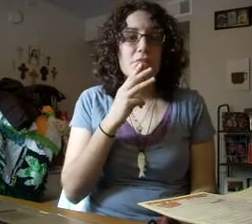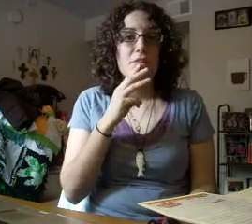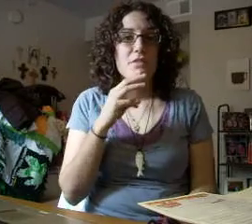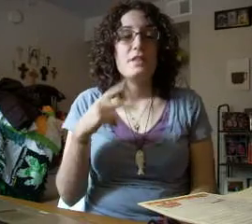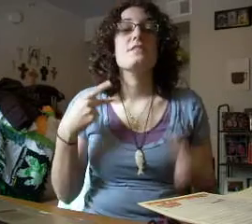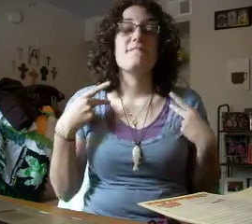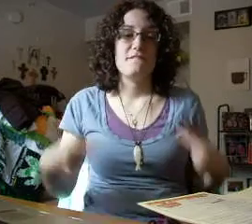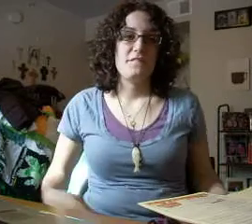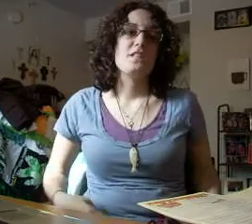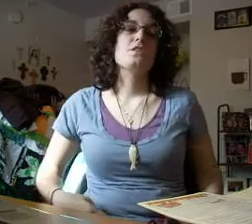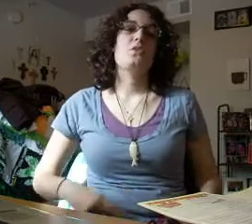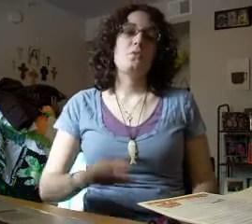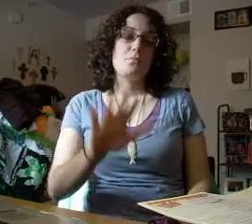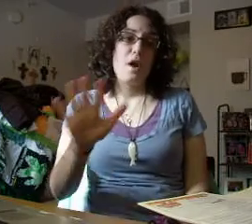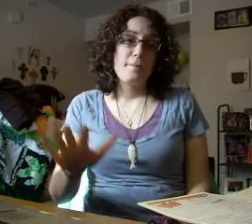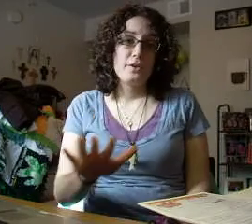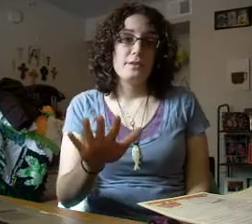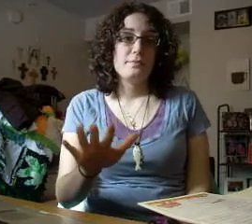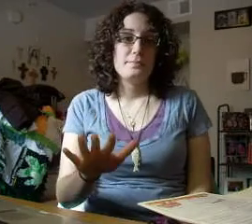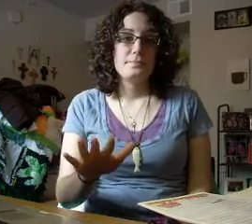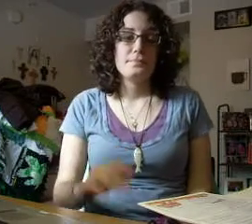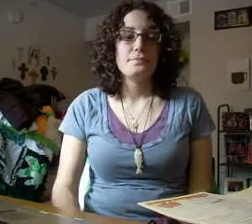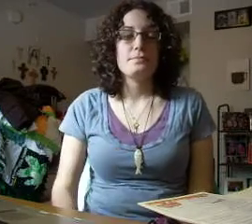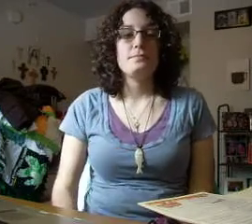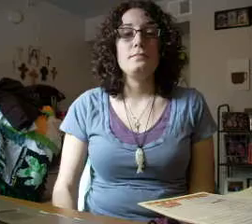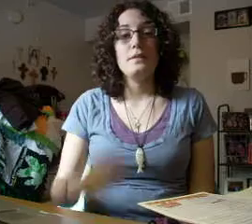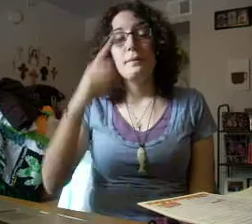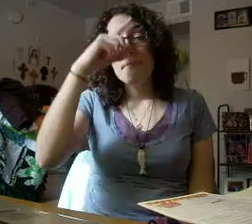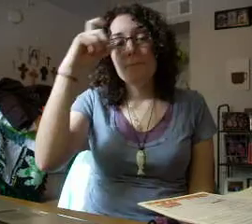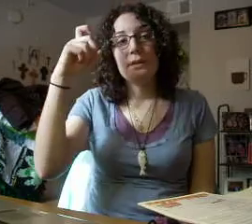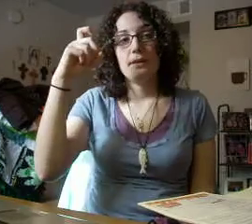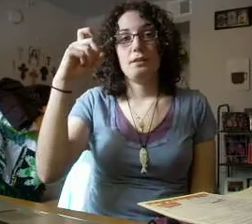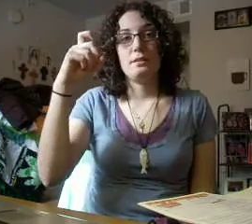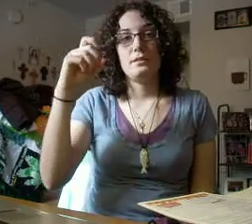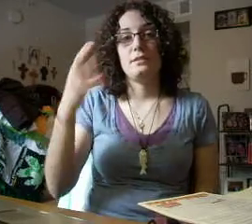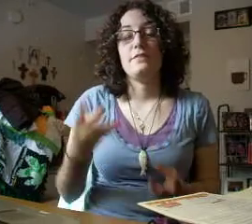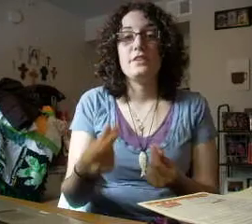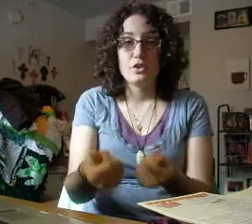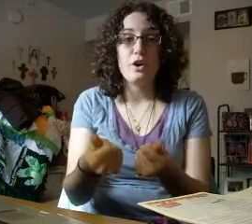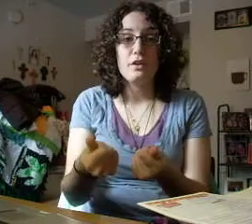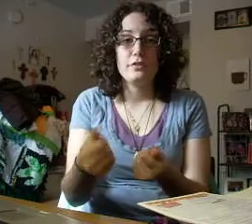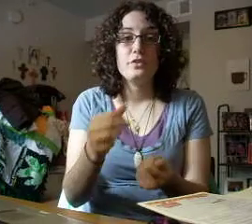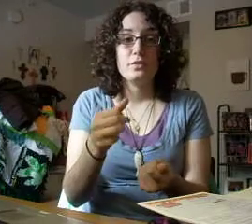of it, because if it will dissolve